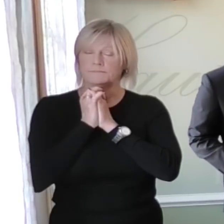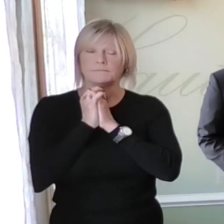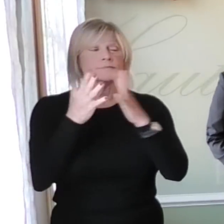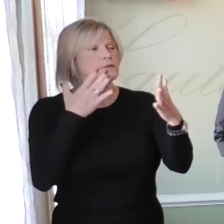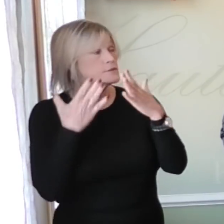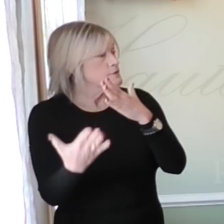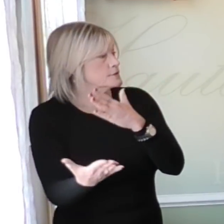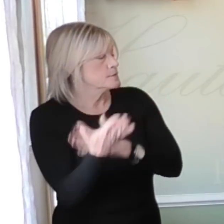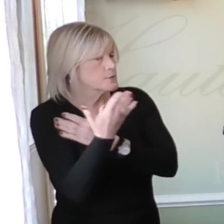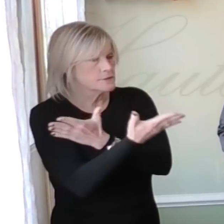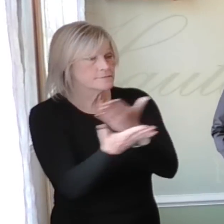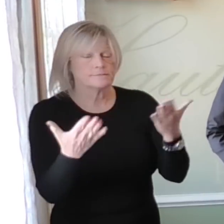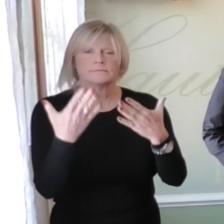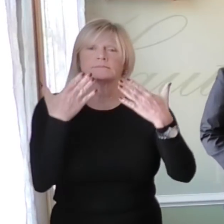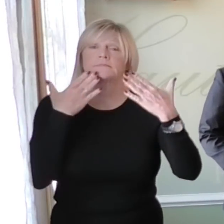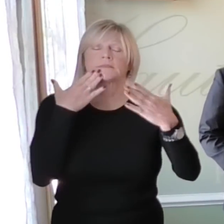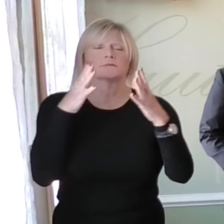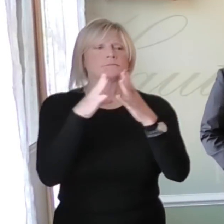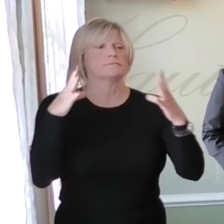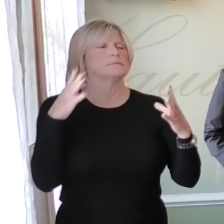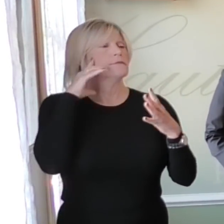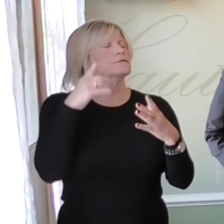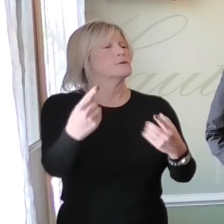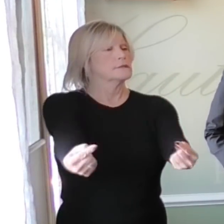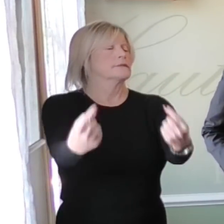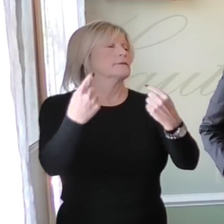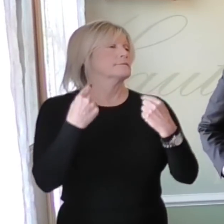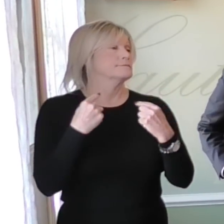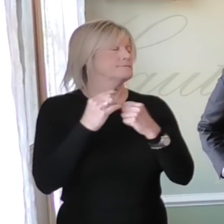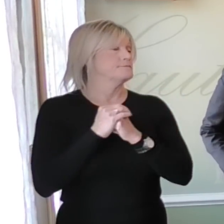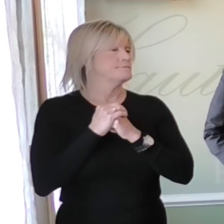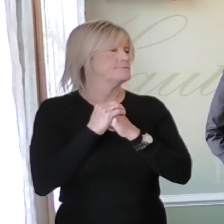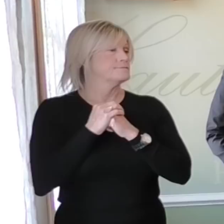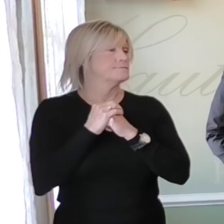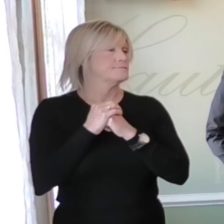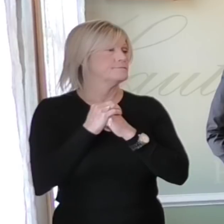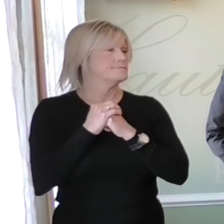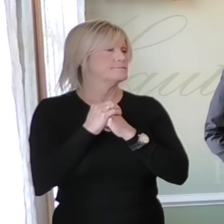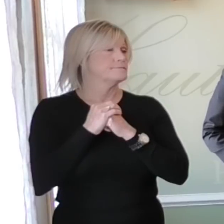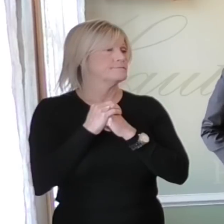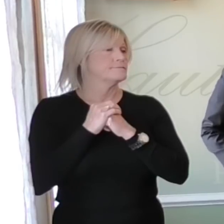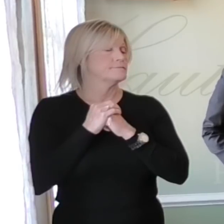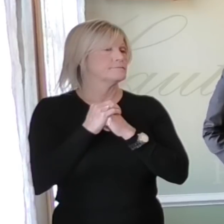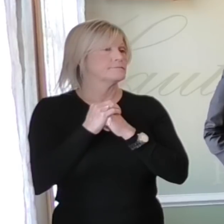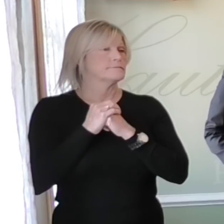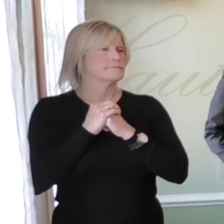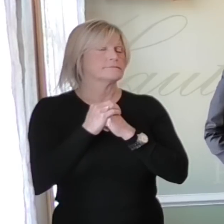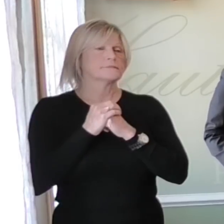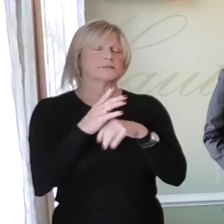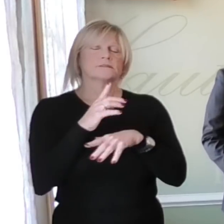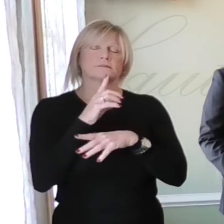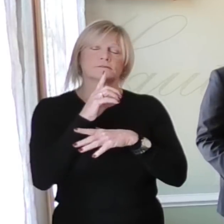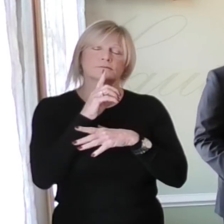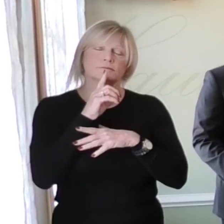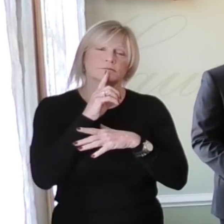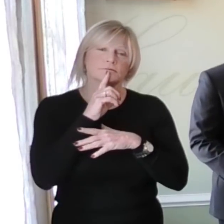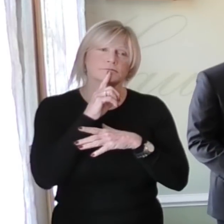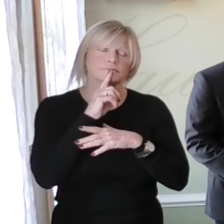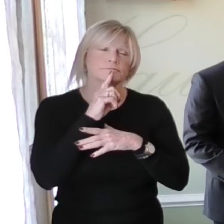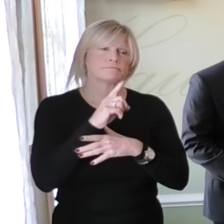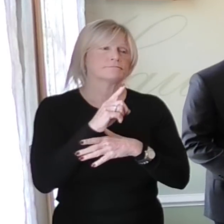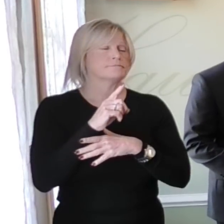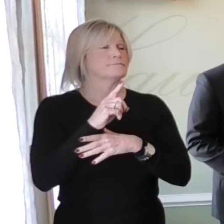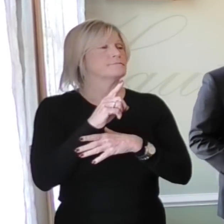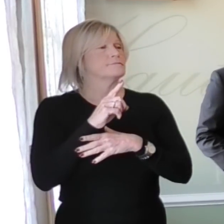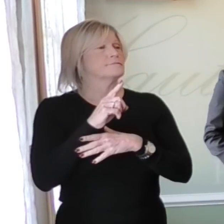Good morning, everyone, and thank you so much for coming. It is a treat for you to not only